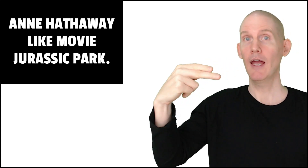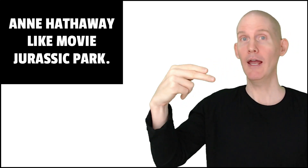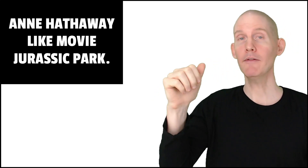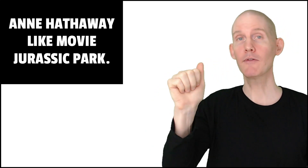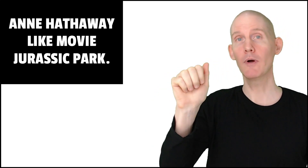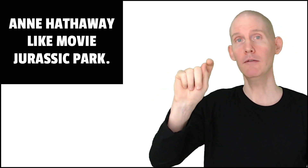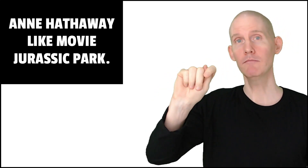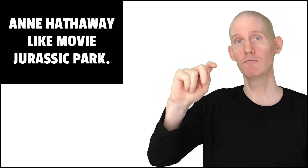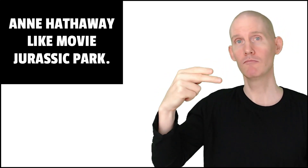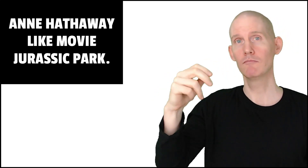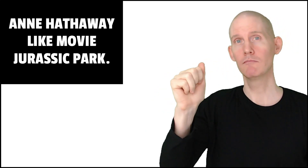Hathaway